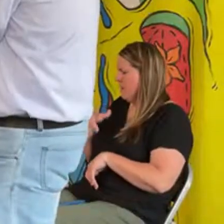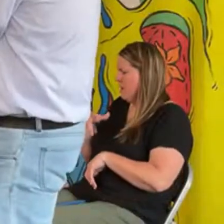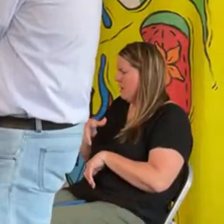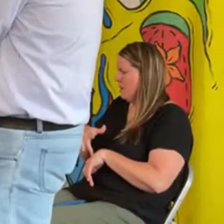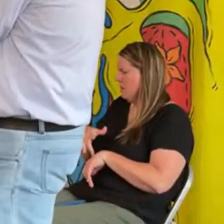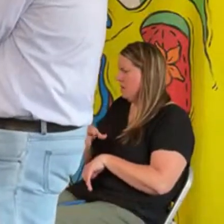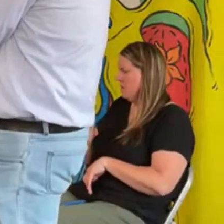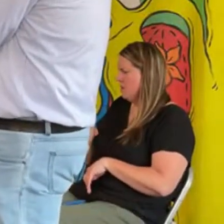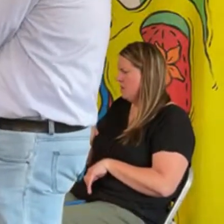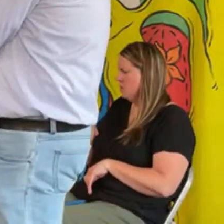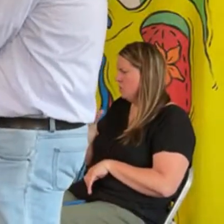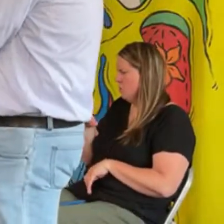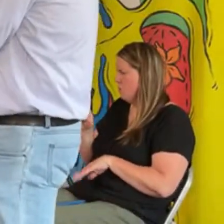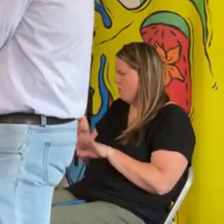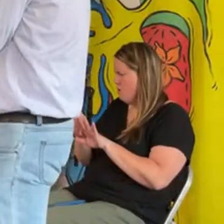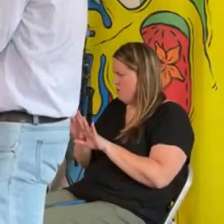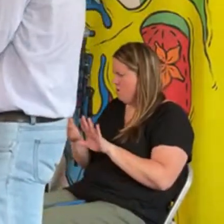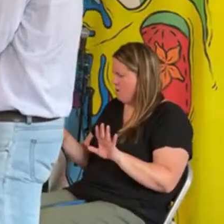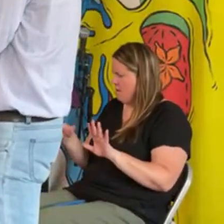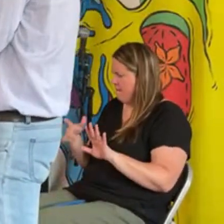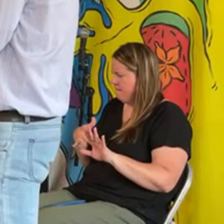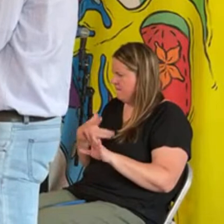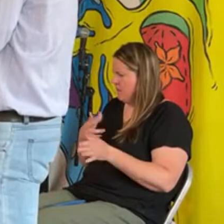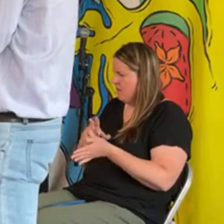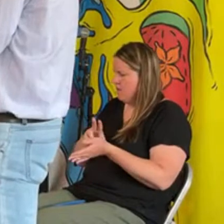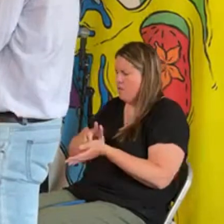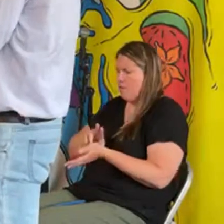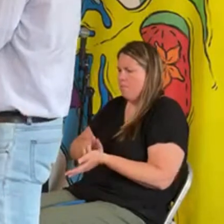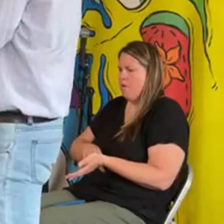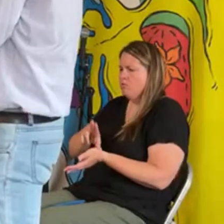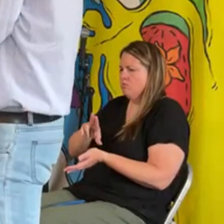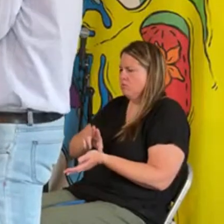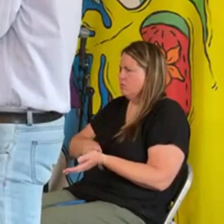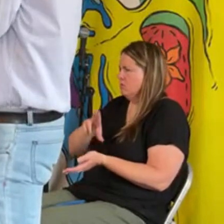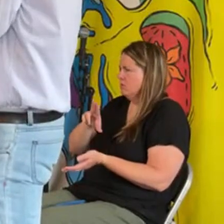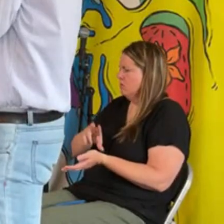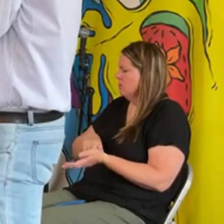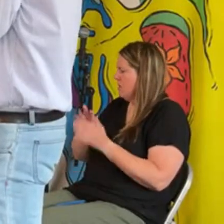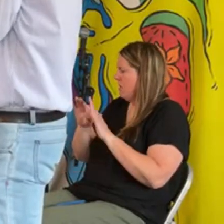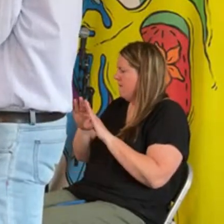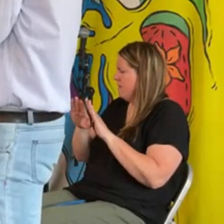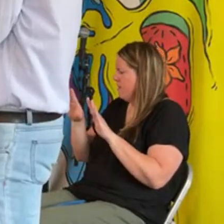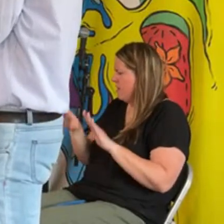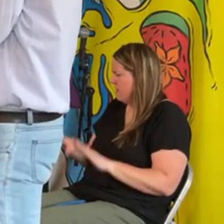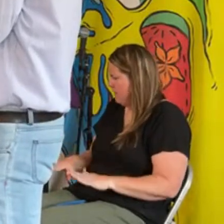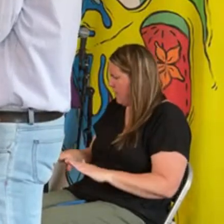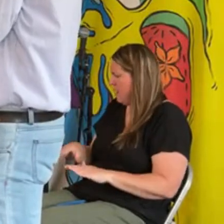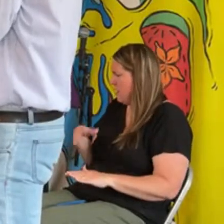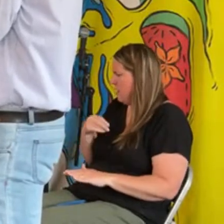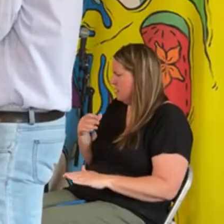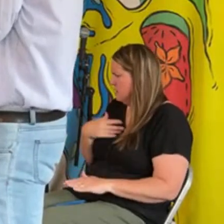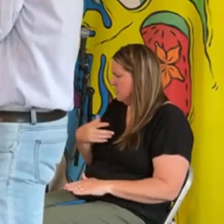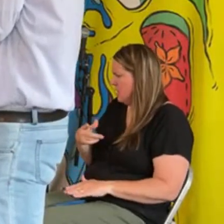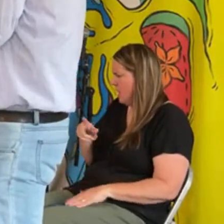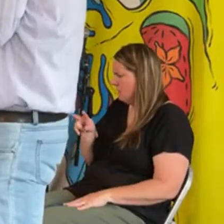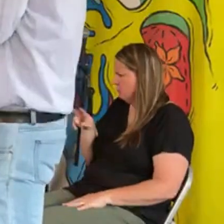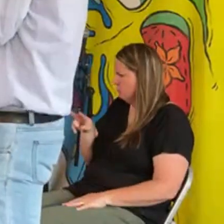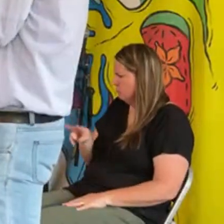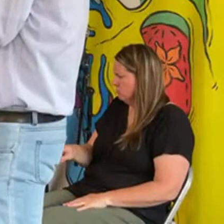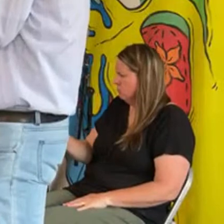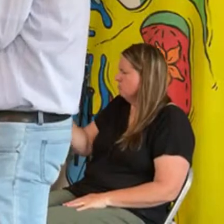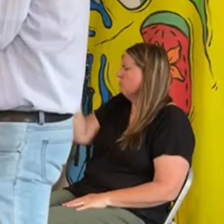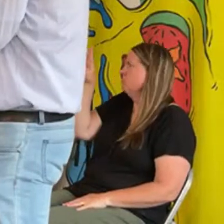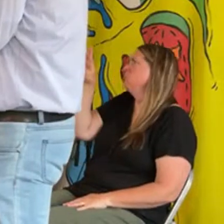the walls, feel the pulse of the hearts. A mystery of wordless and do not know